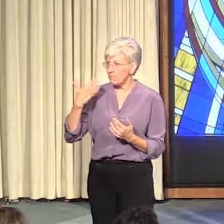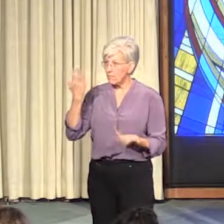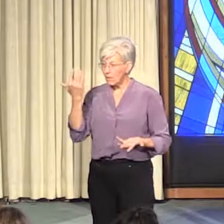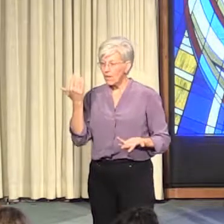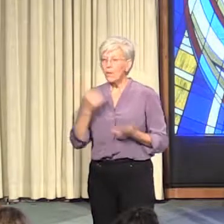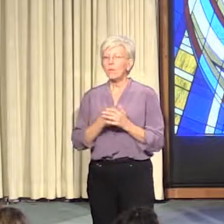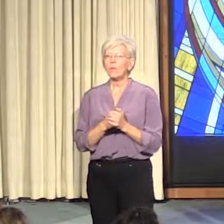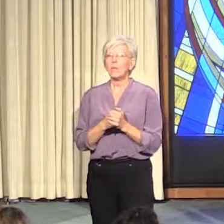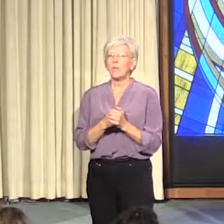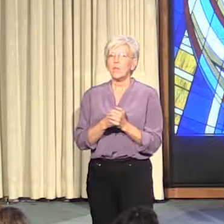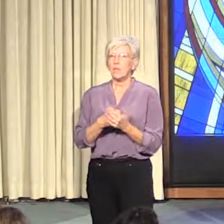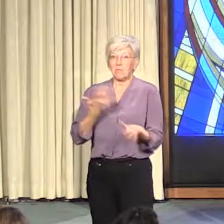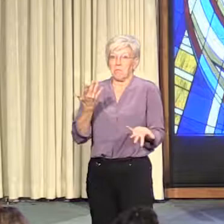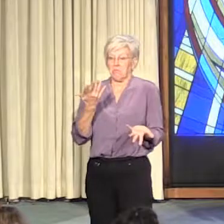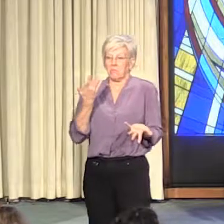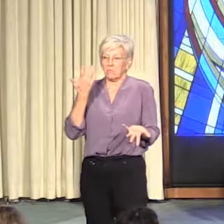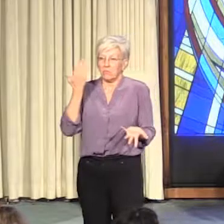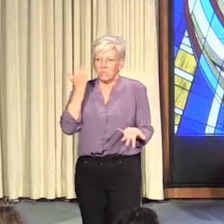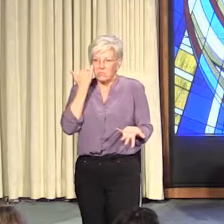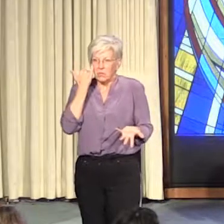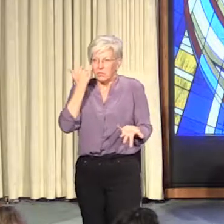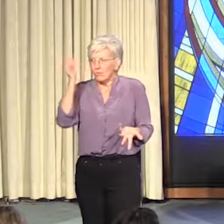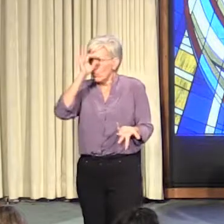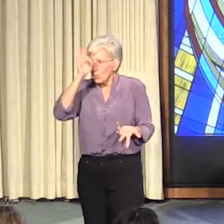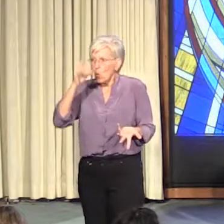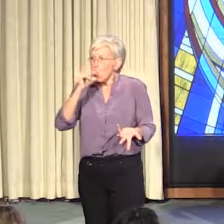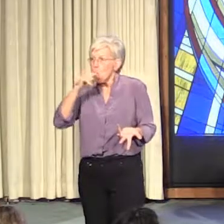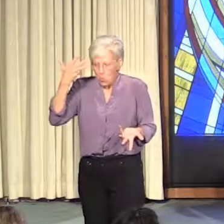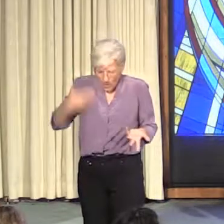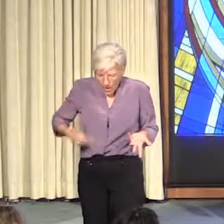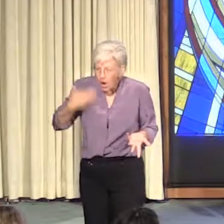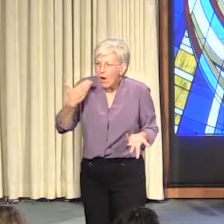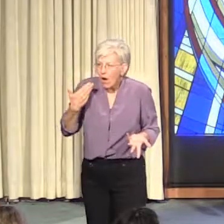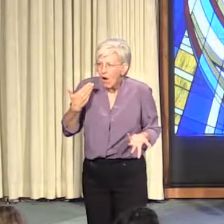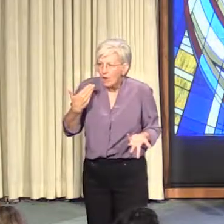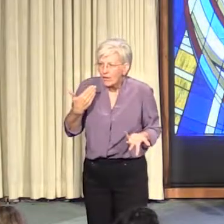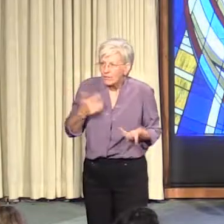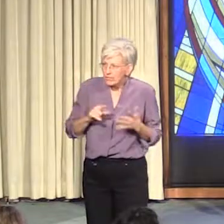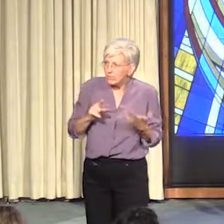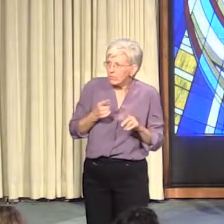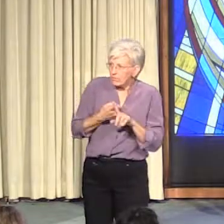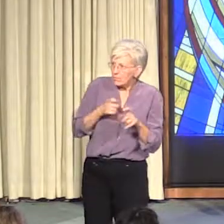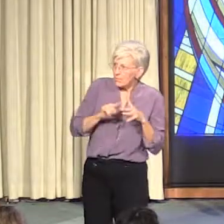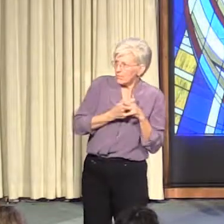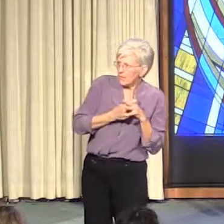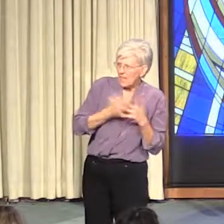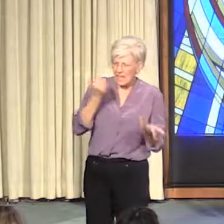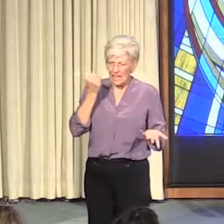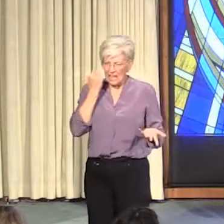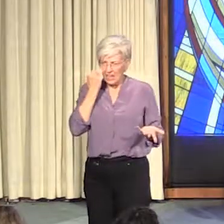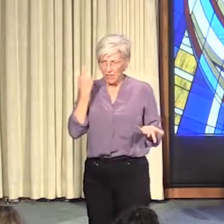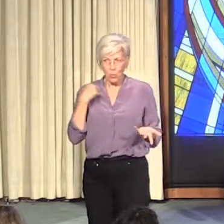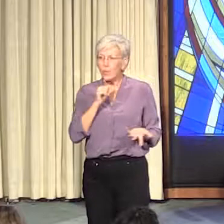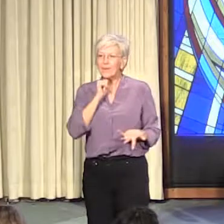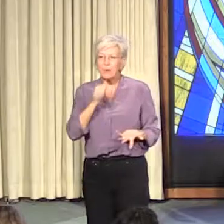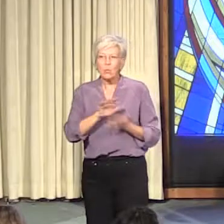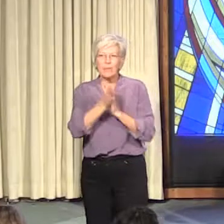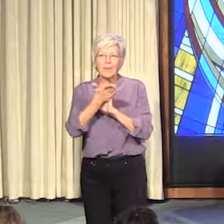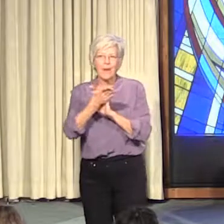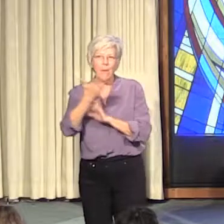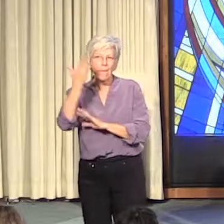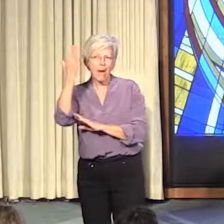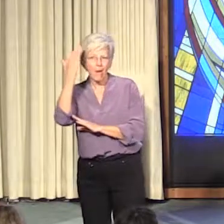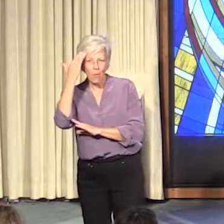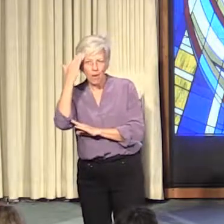Because if we don't know who we are to begin with, if we don't become aware of who we are,